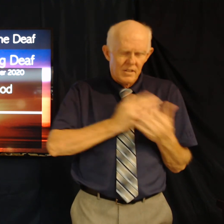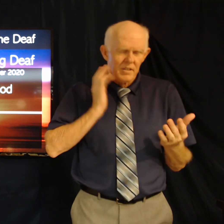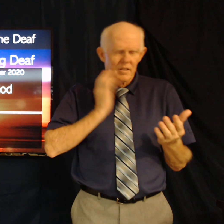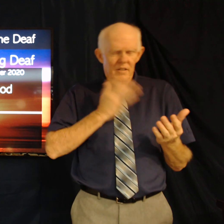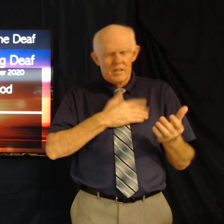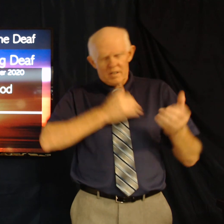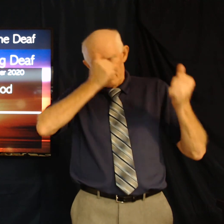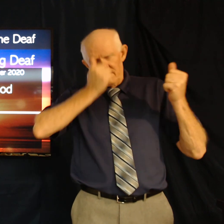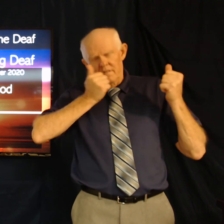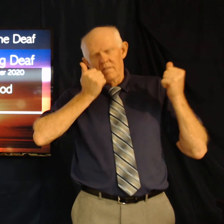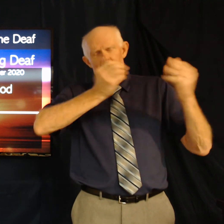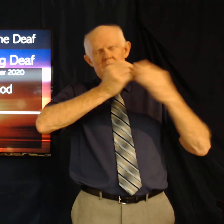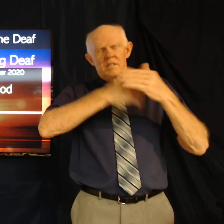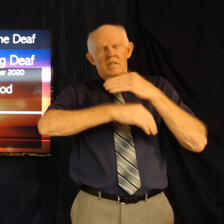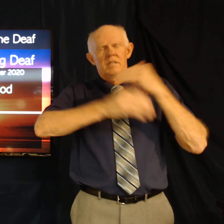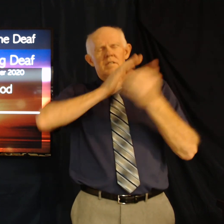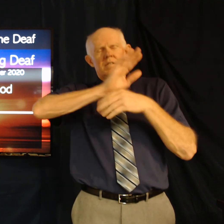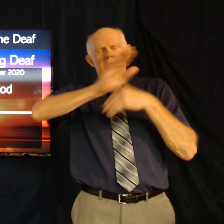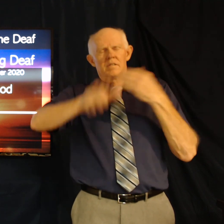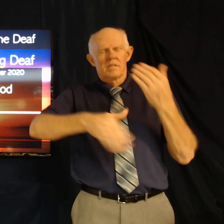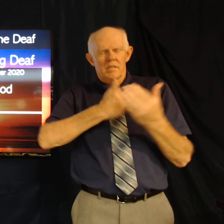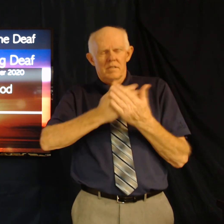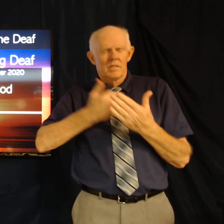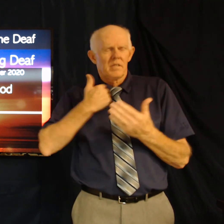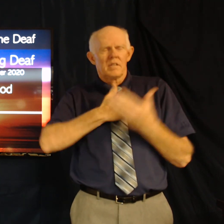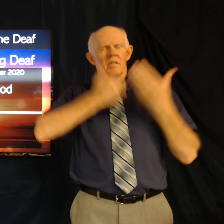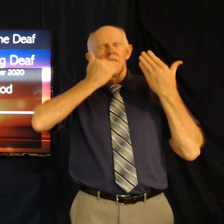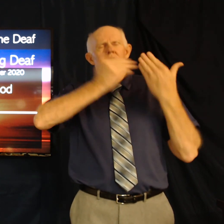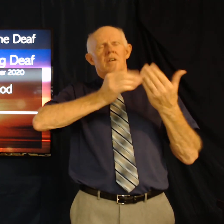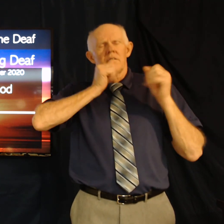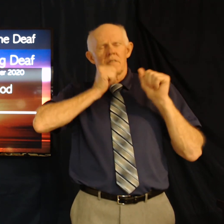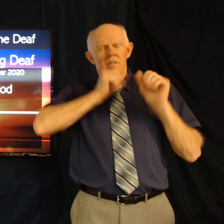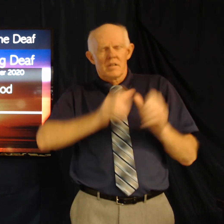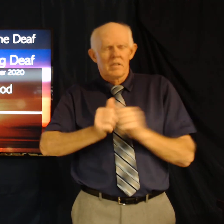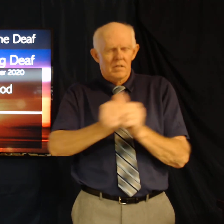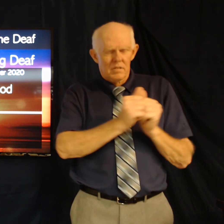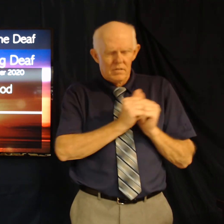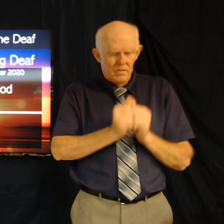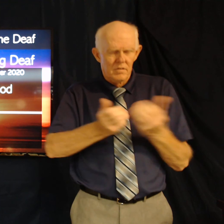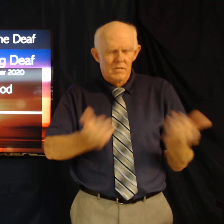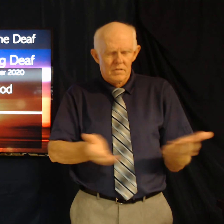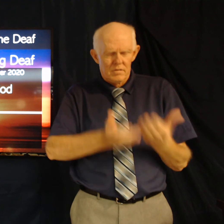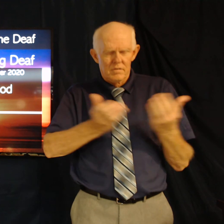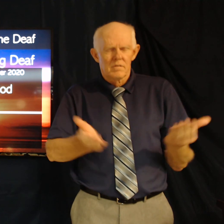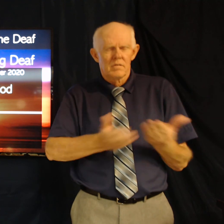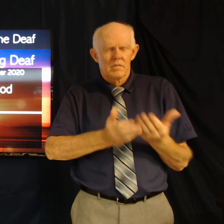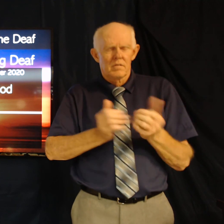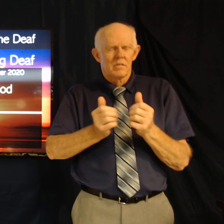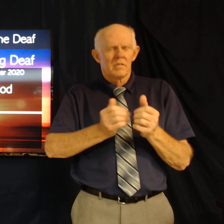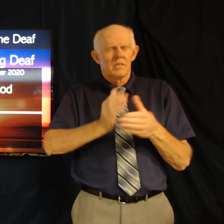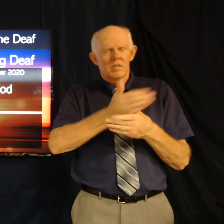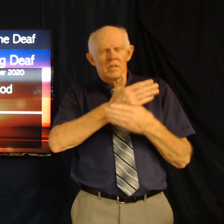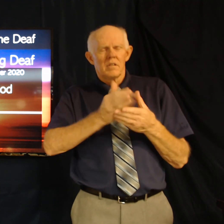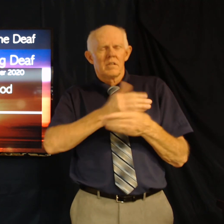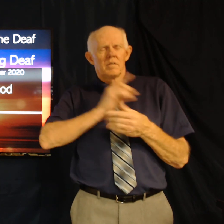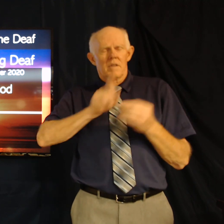Loving our Father in heaven, we all thank you for your blessings together here, that we